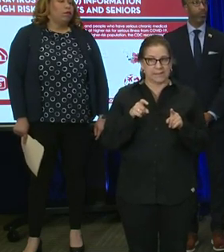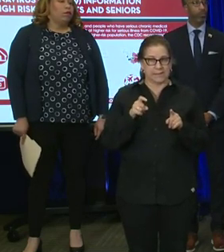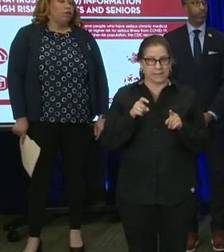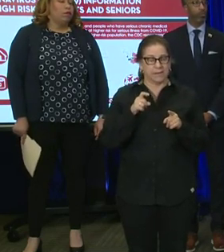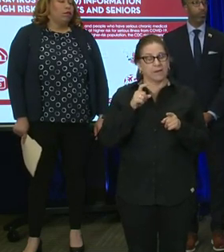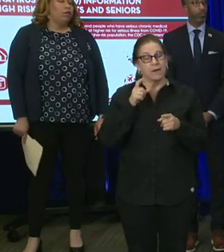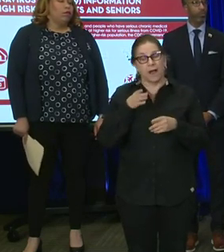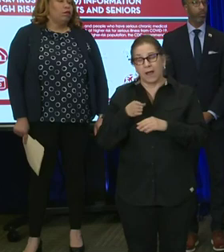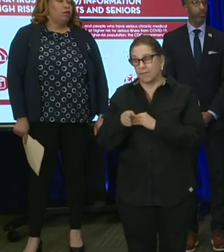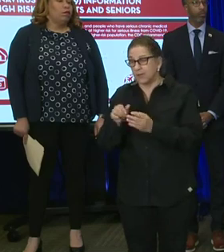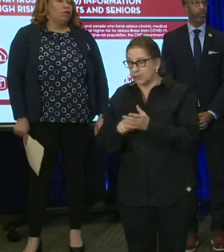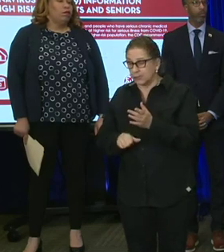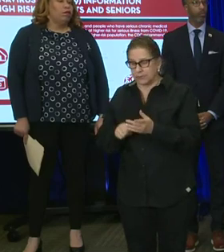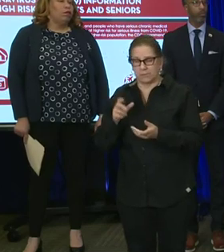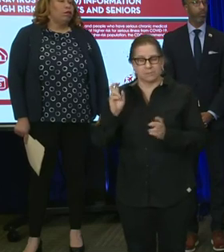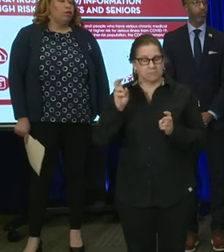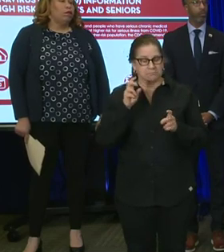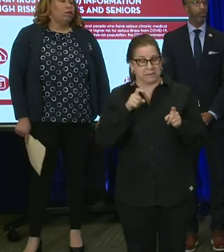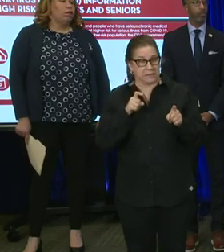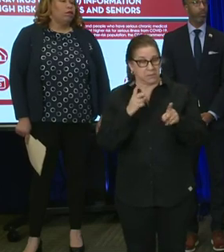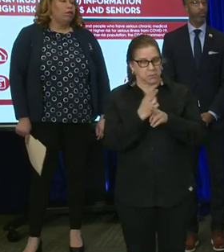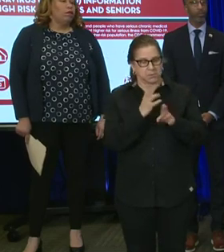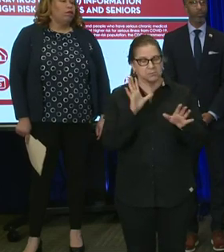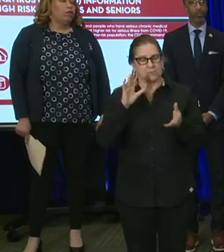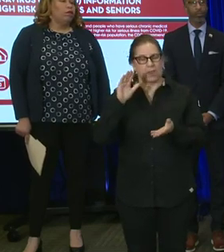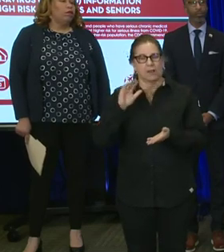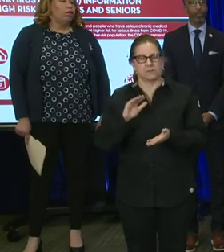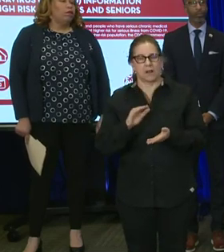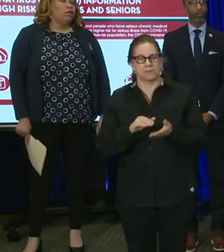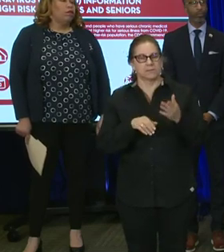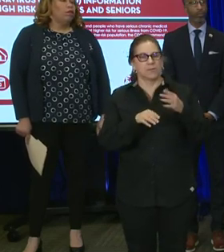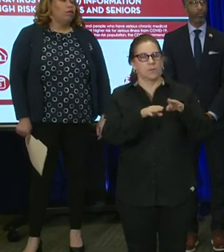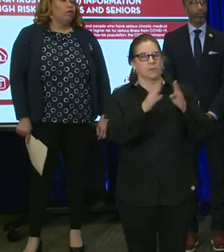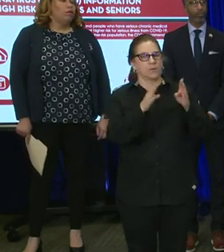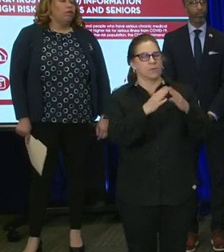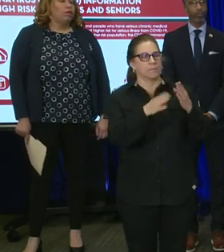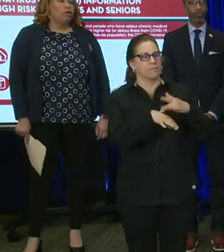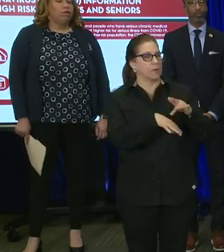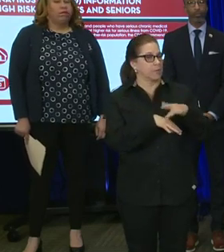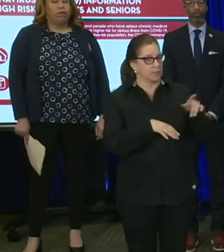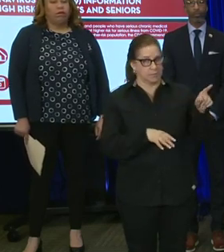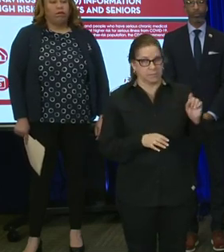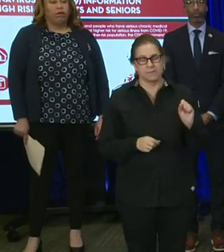of beds decreases in your facility. Is that helpful, Mark? Okay.